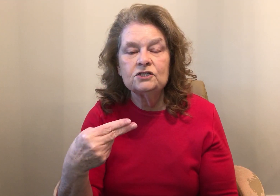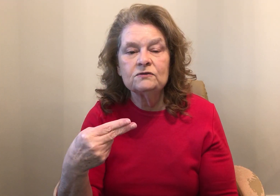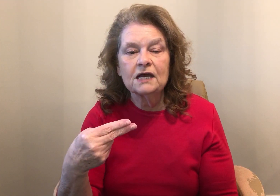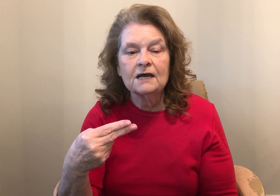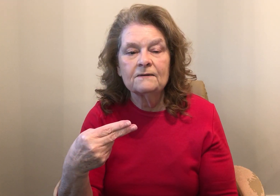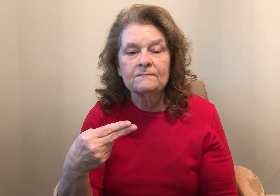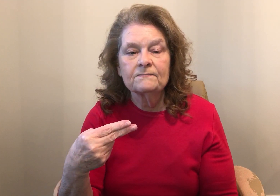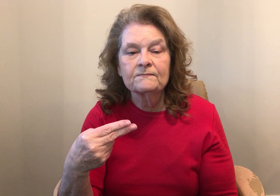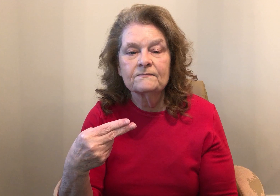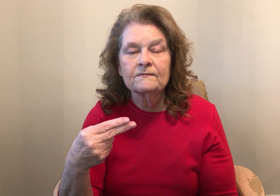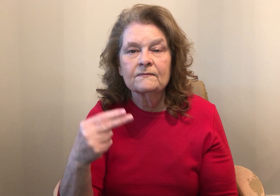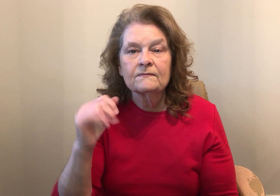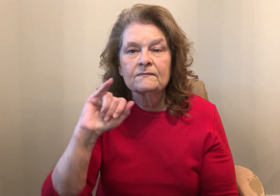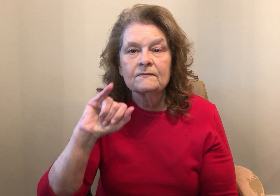Judah.